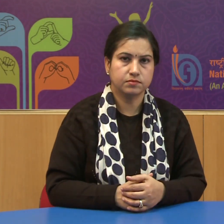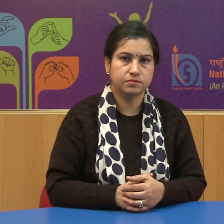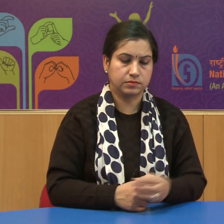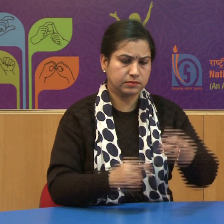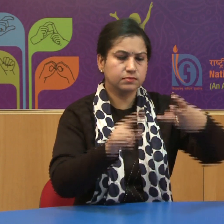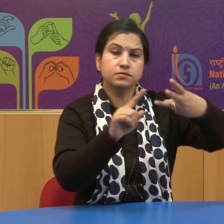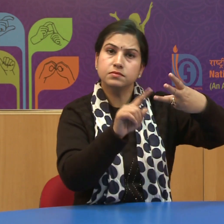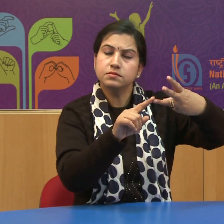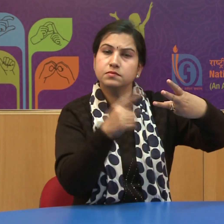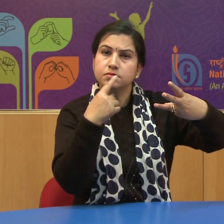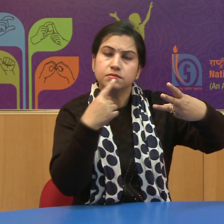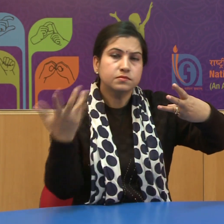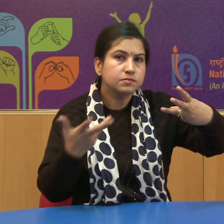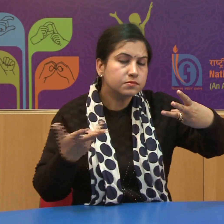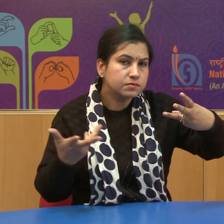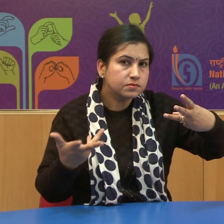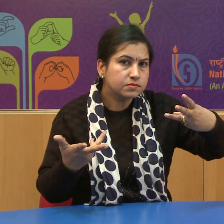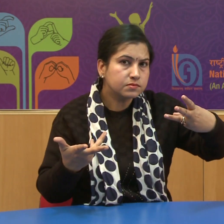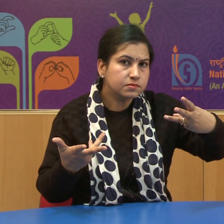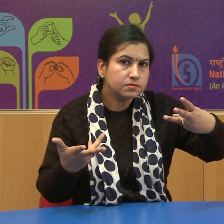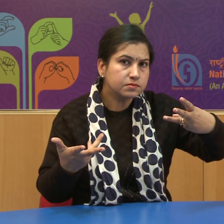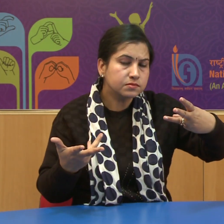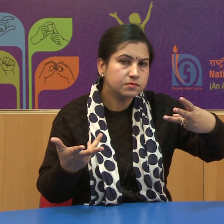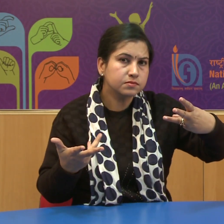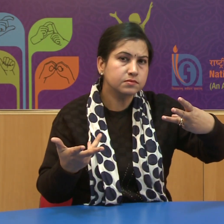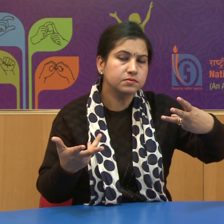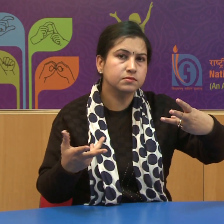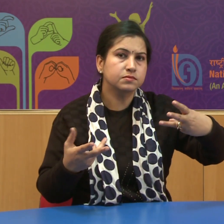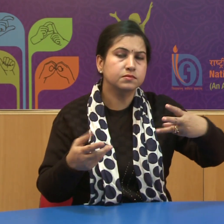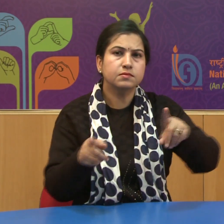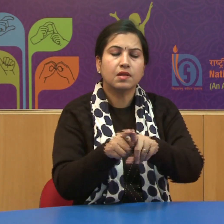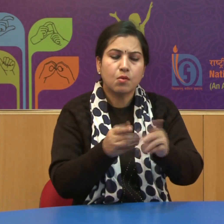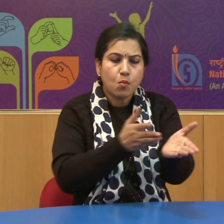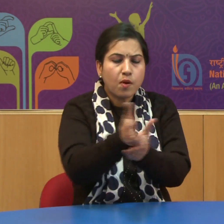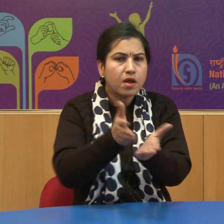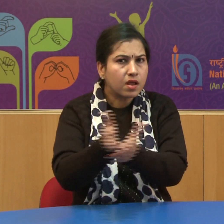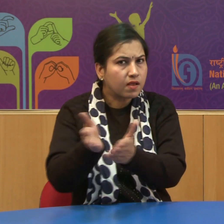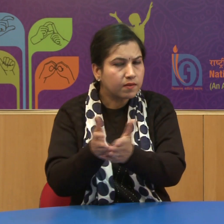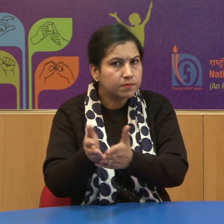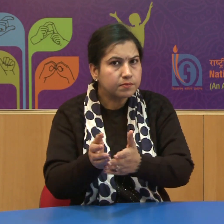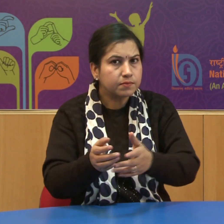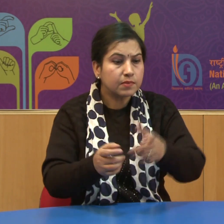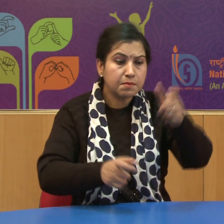Third, we discussed about the methods adopted by the rebels